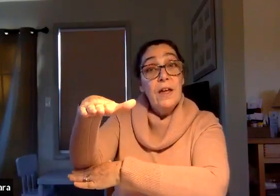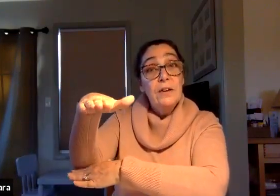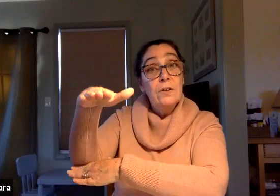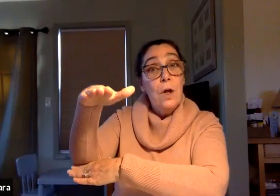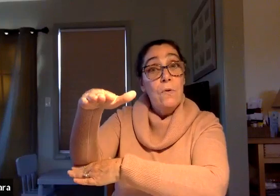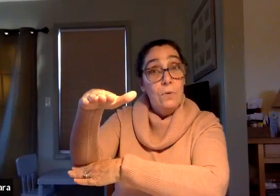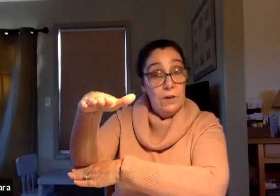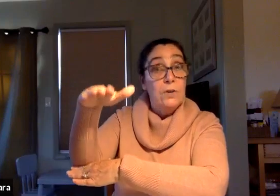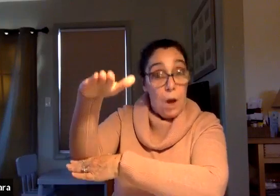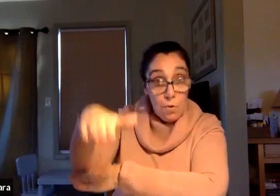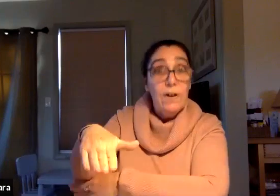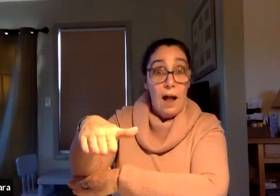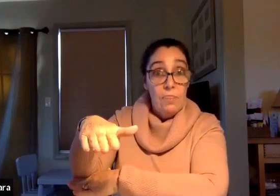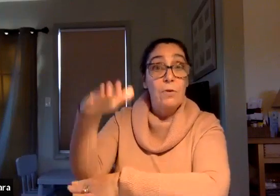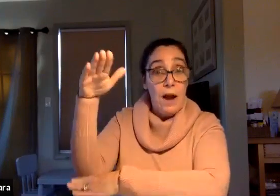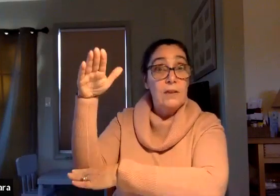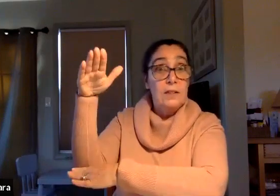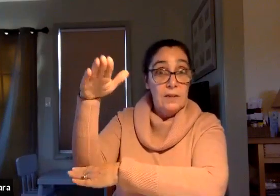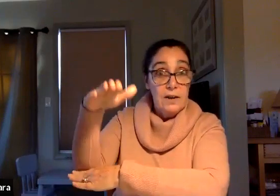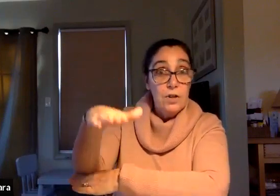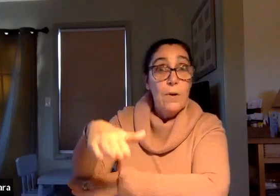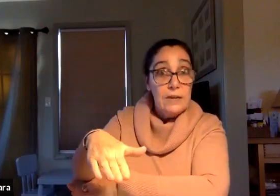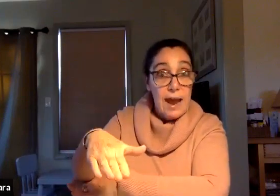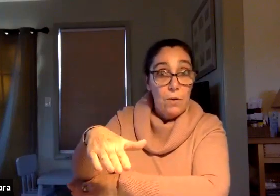is lowering on the horizon. The sun is going down.